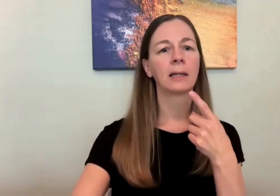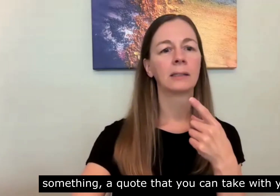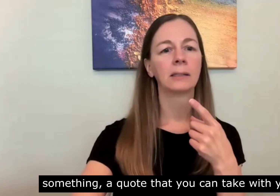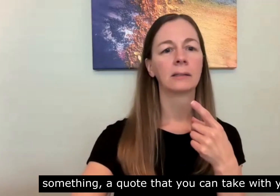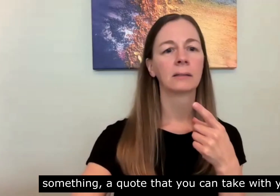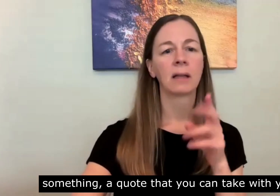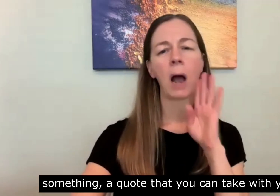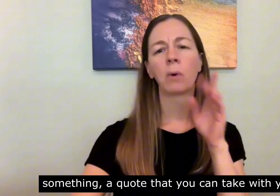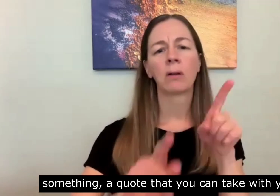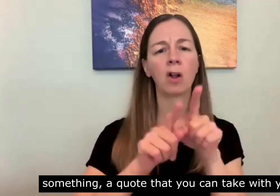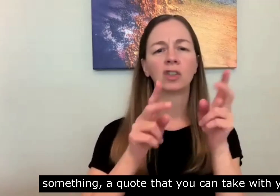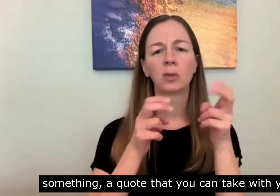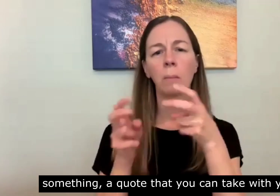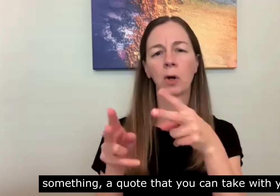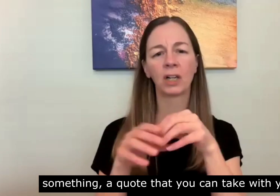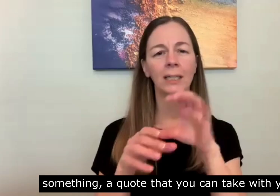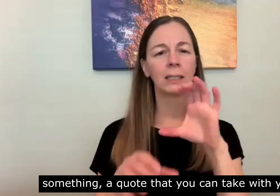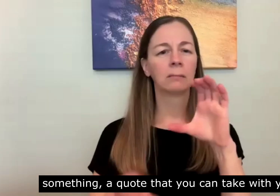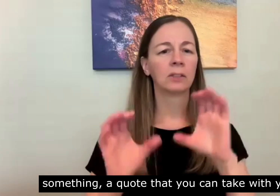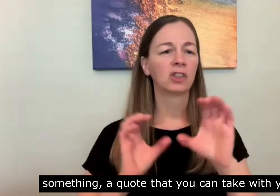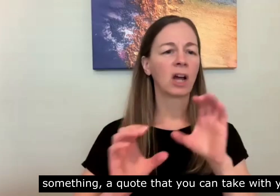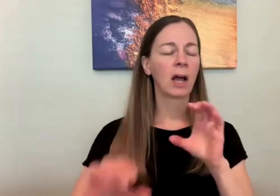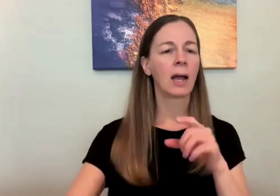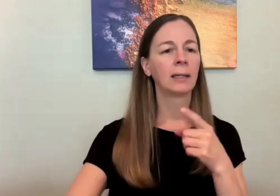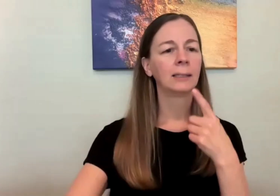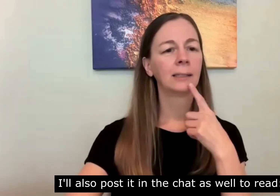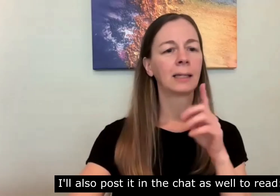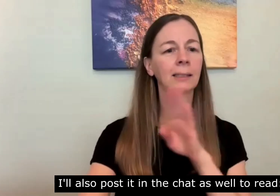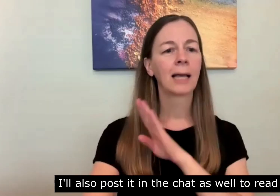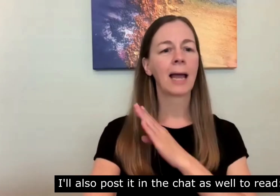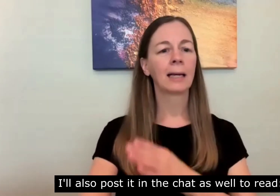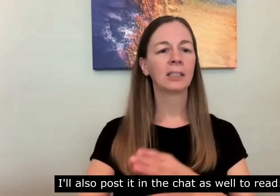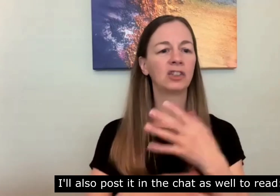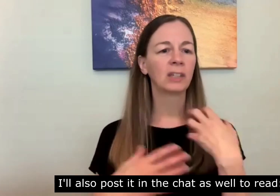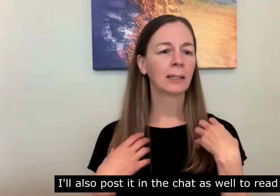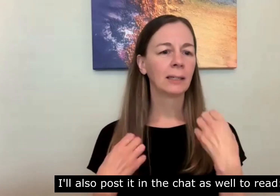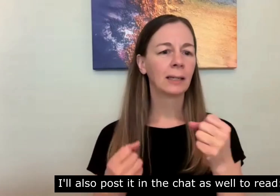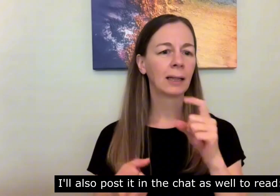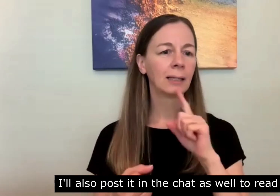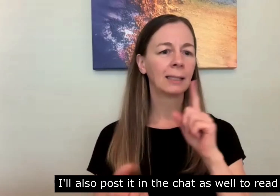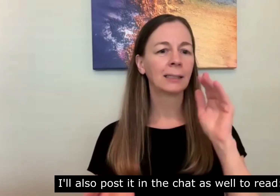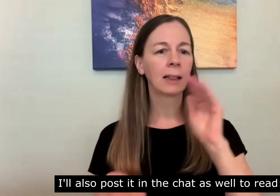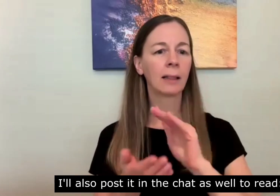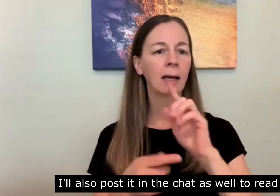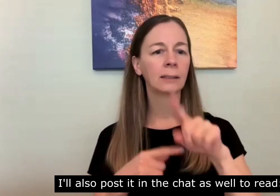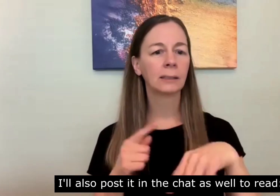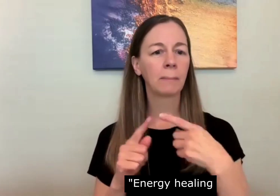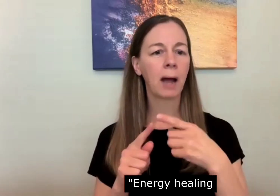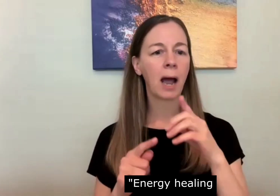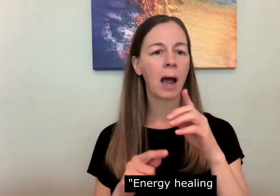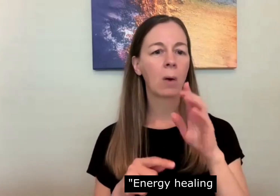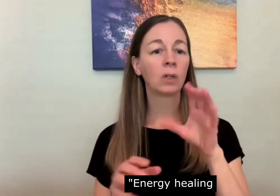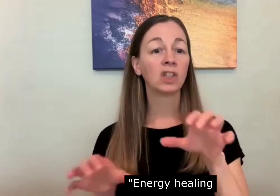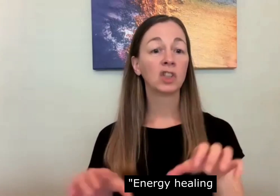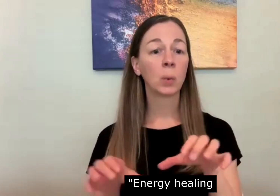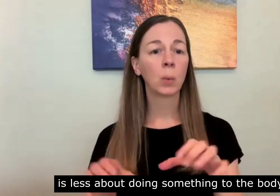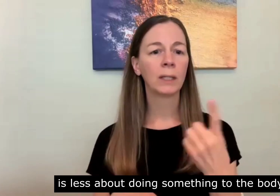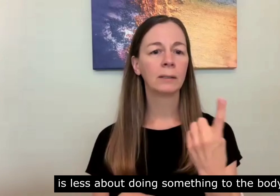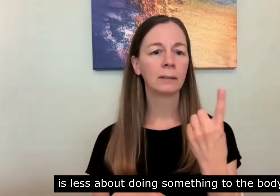a quote that you can take with you. I'll also post it in the chat as well to read. But energy healing is less about doing